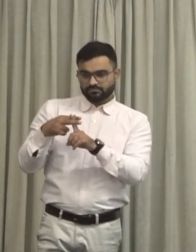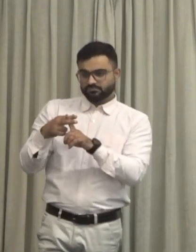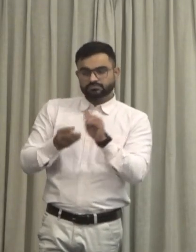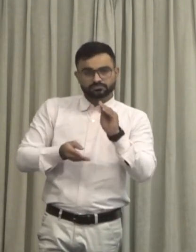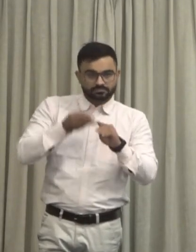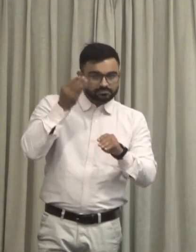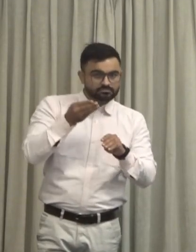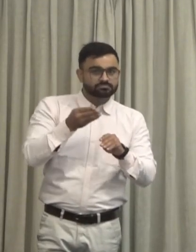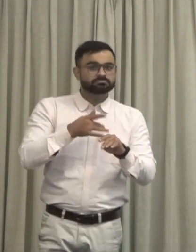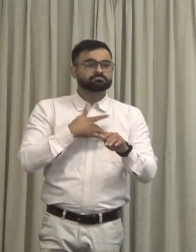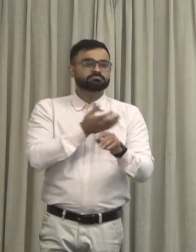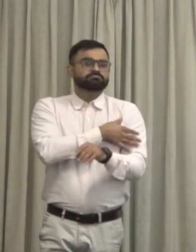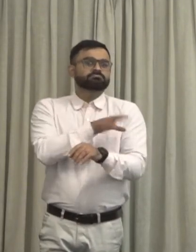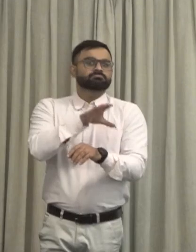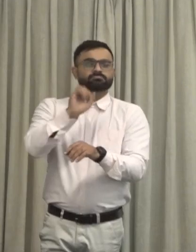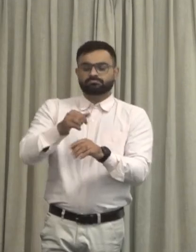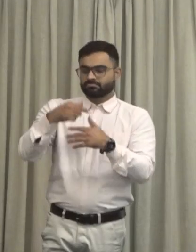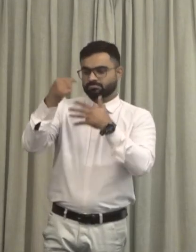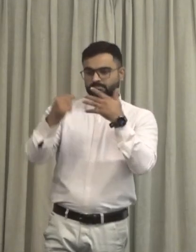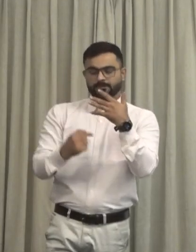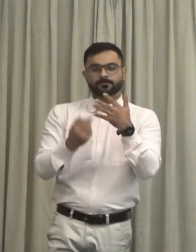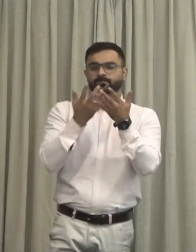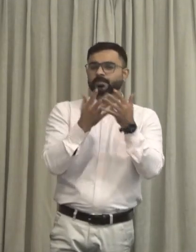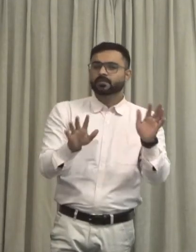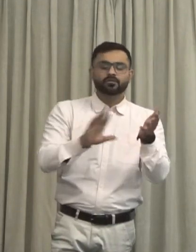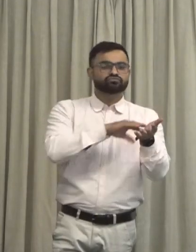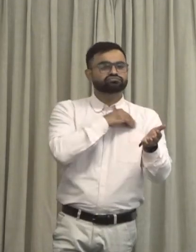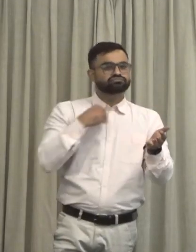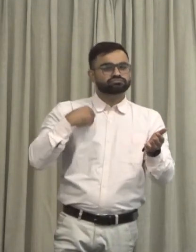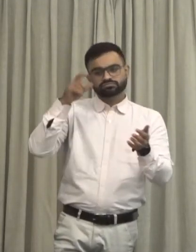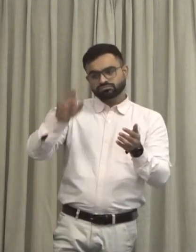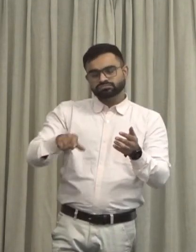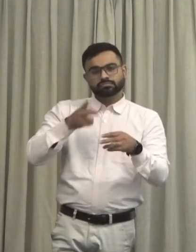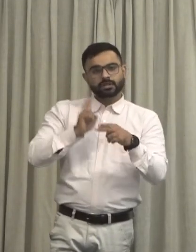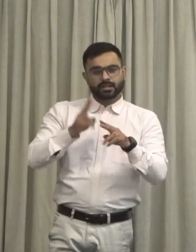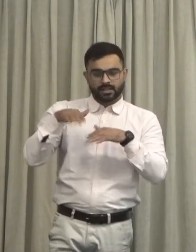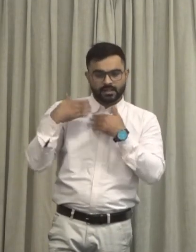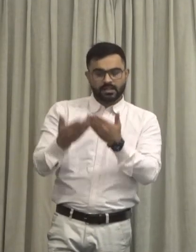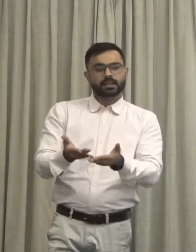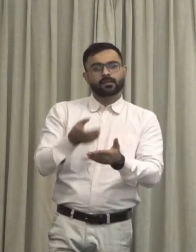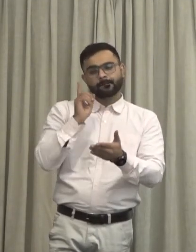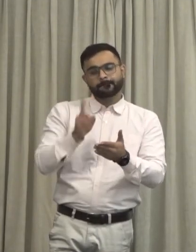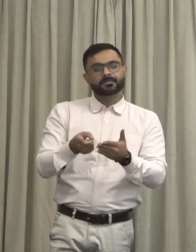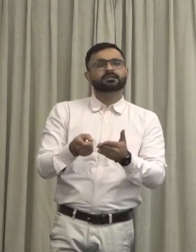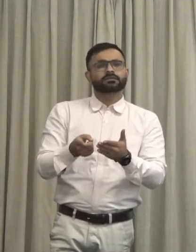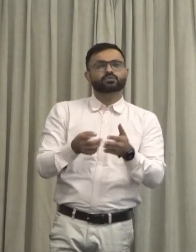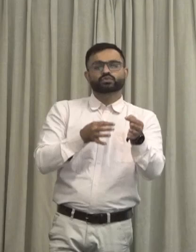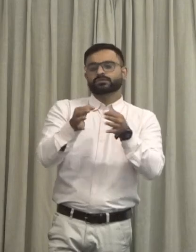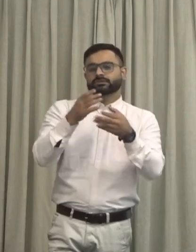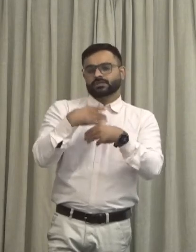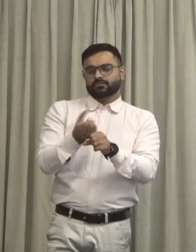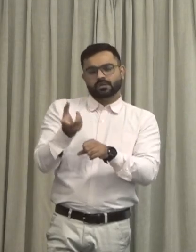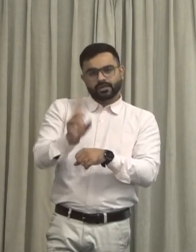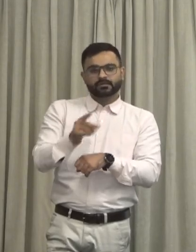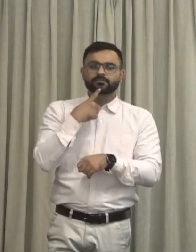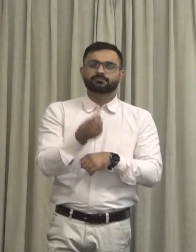mode that we will feel empowered that there are guidelines, and every hospital up till now definitely should make. But I am again